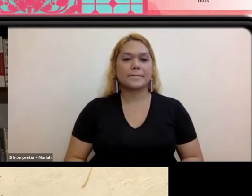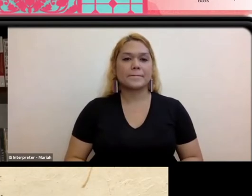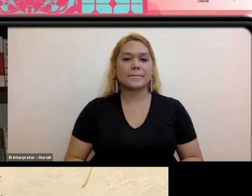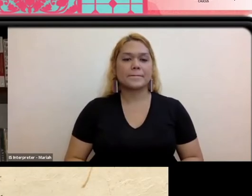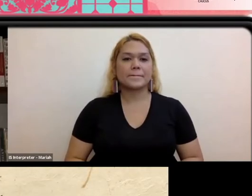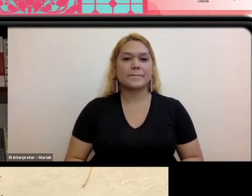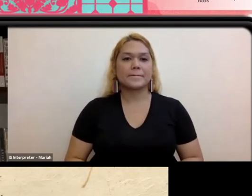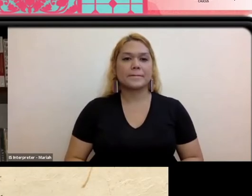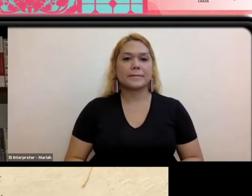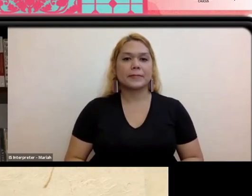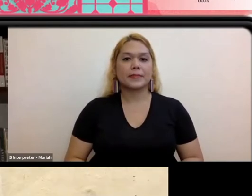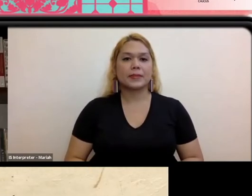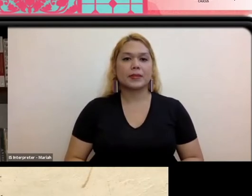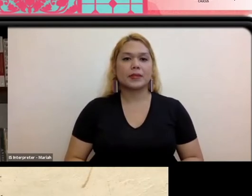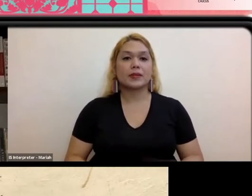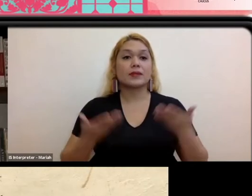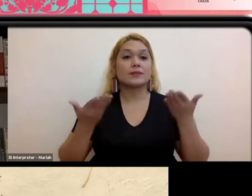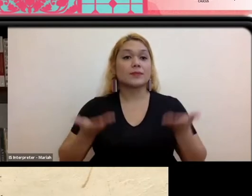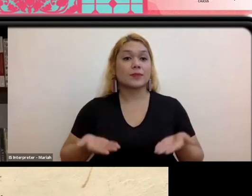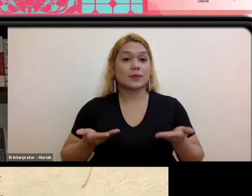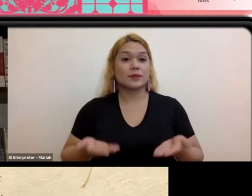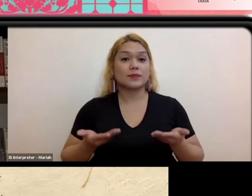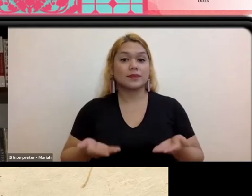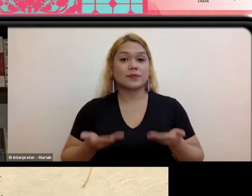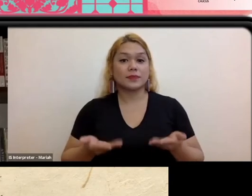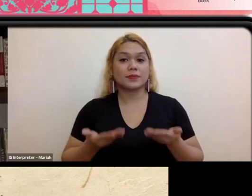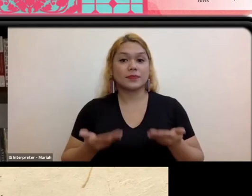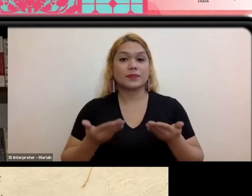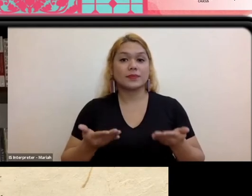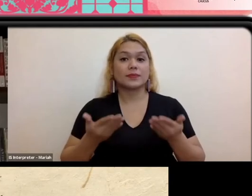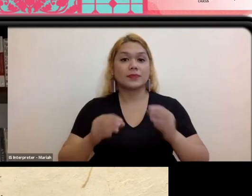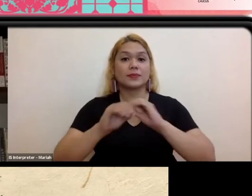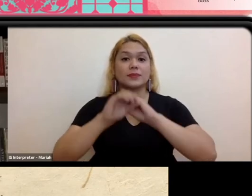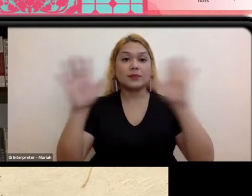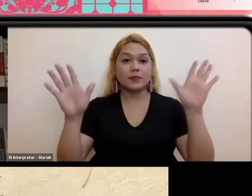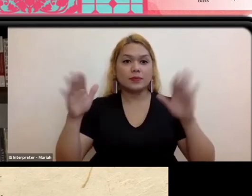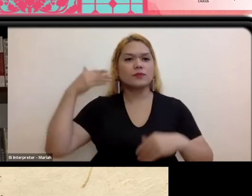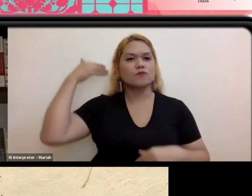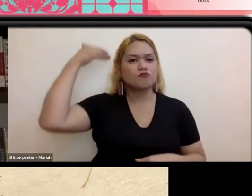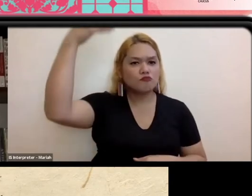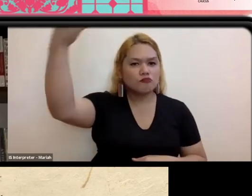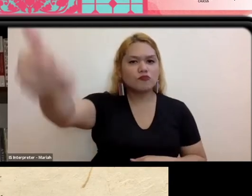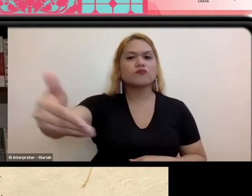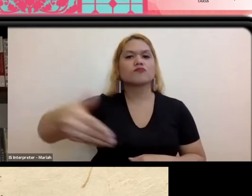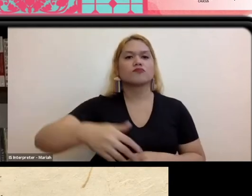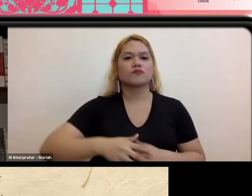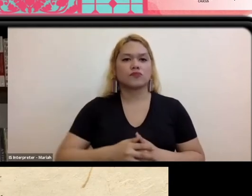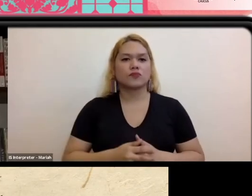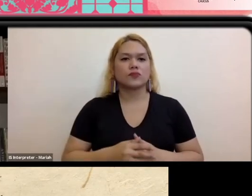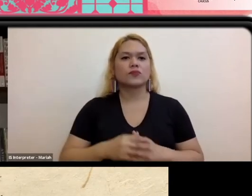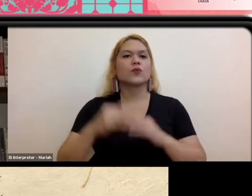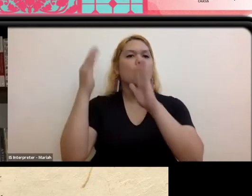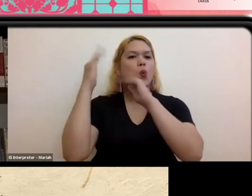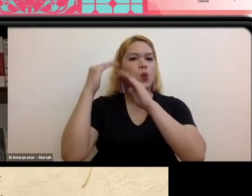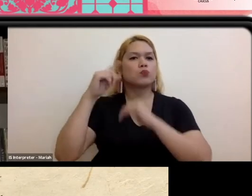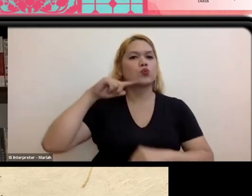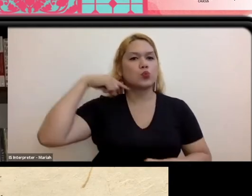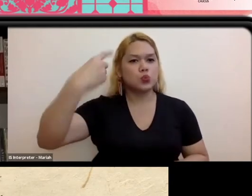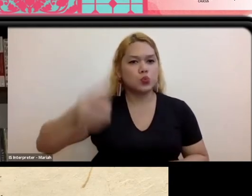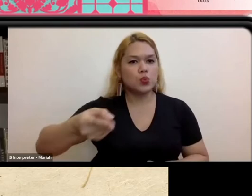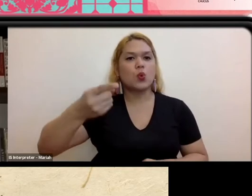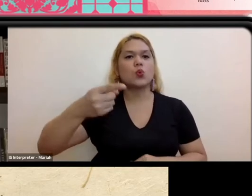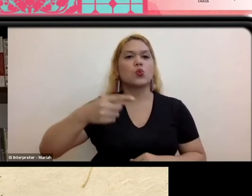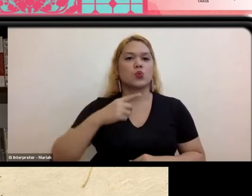future, I leave my hopes to tomorrow, never ending as it is, for we both understand that